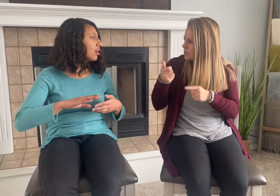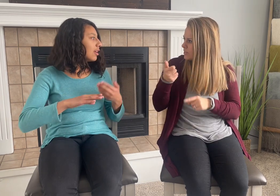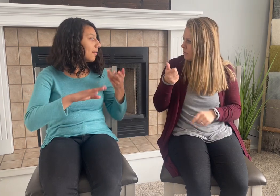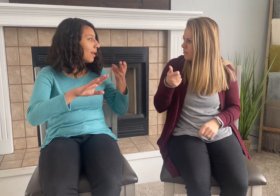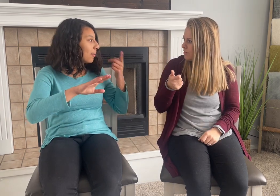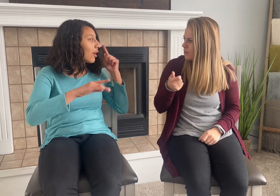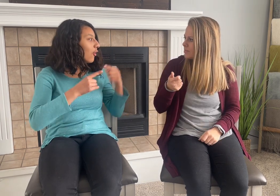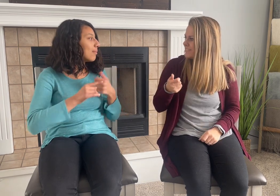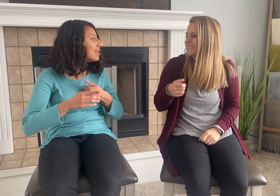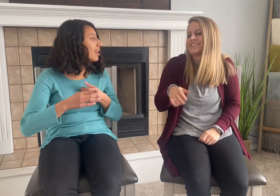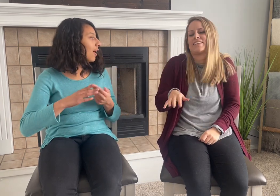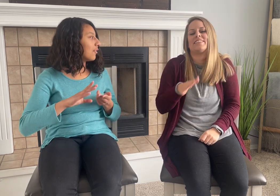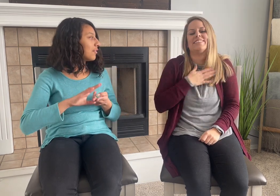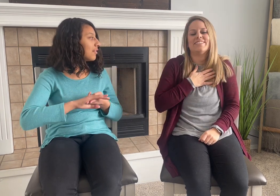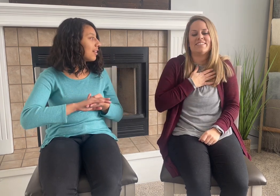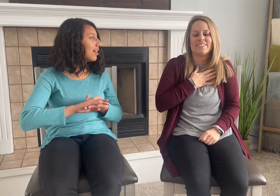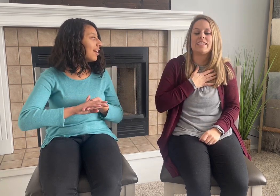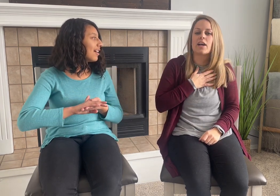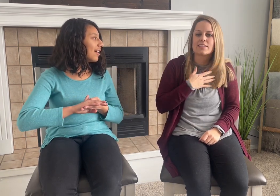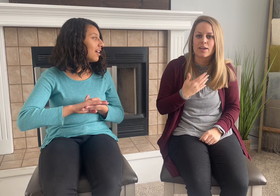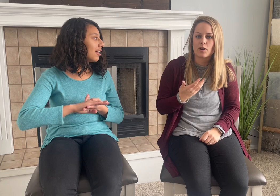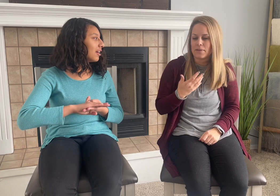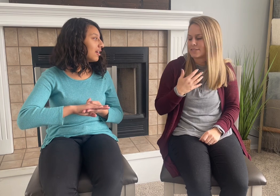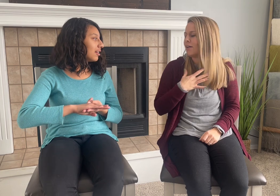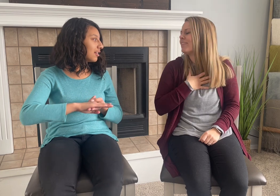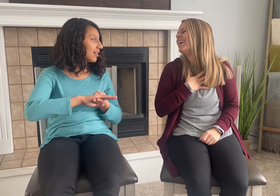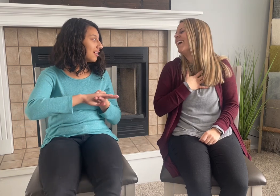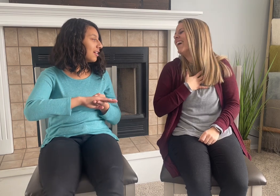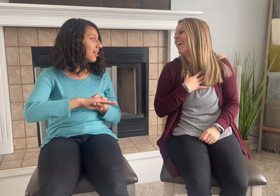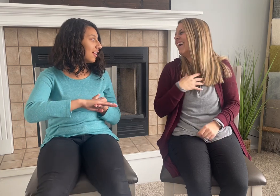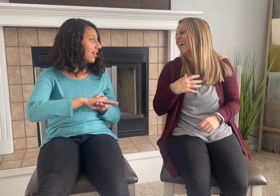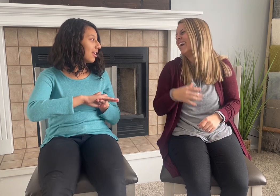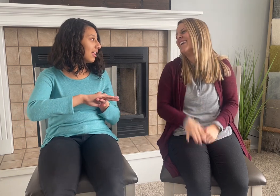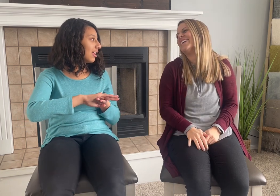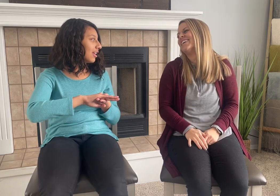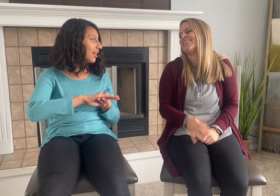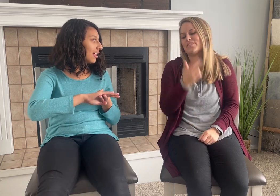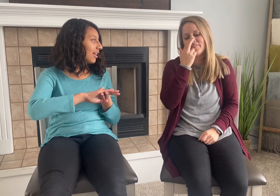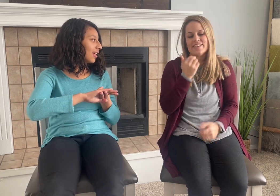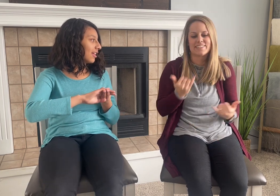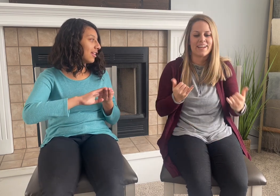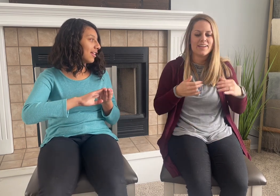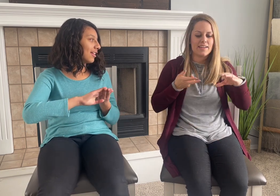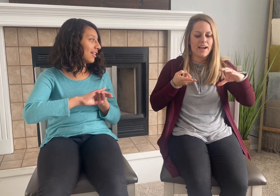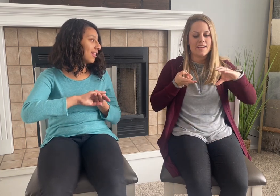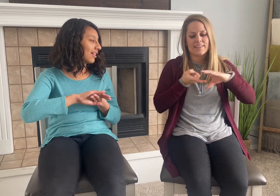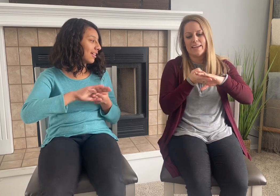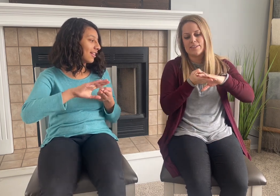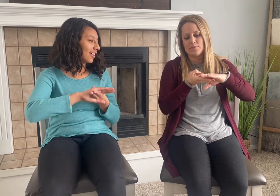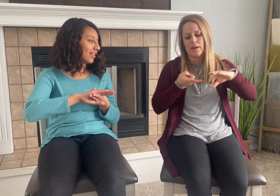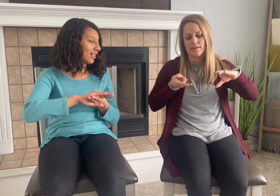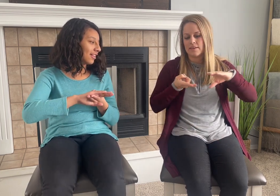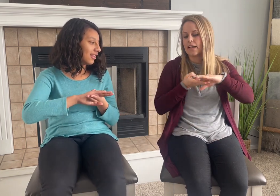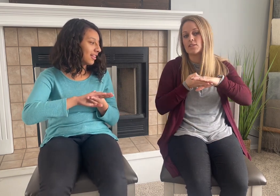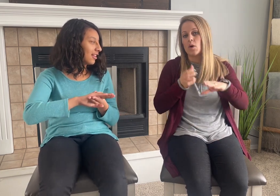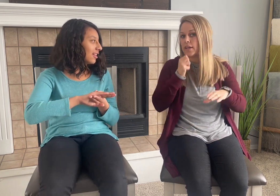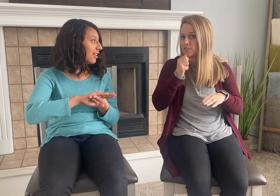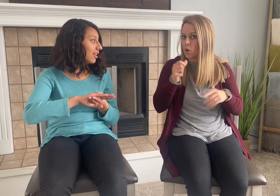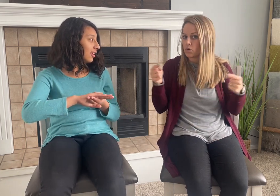yourself? She said yeah, because I hurt myself. You're funny today. Yeah, get into bed. Yeah, don't, and don't